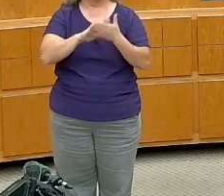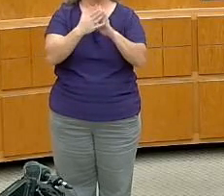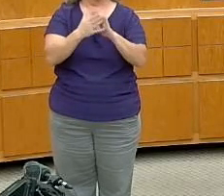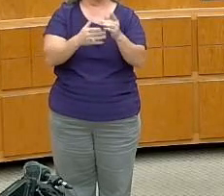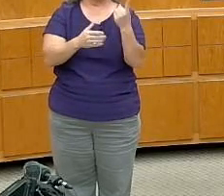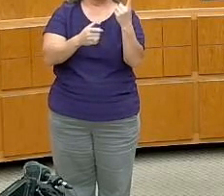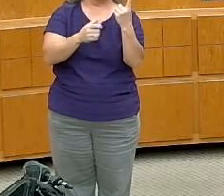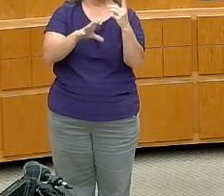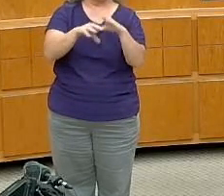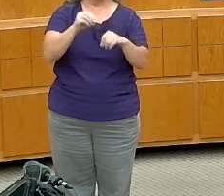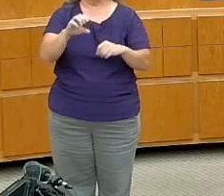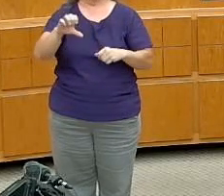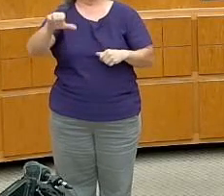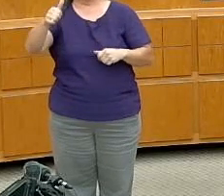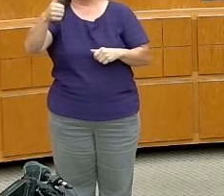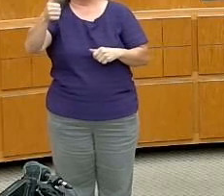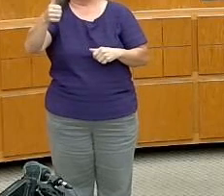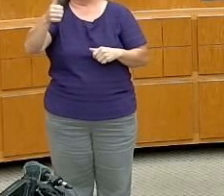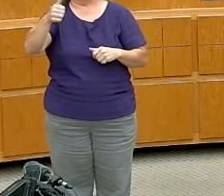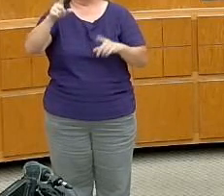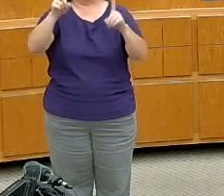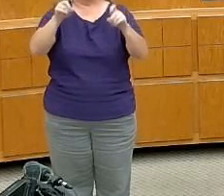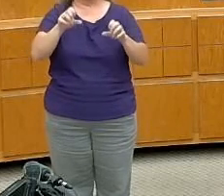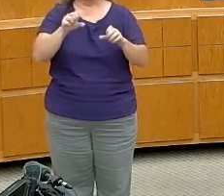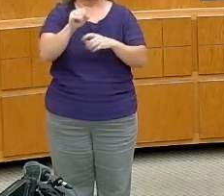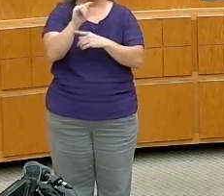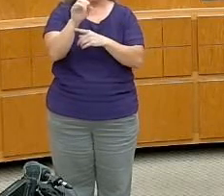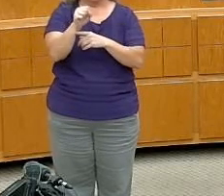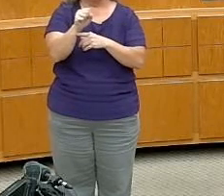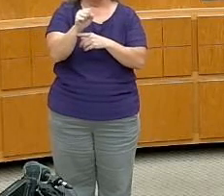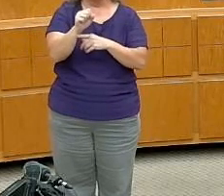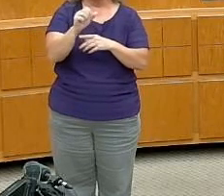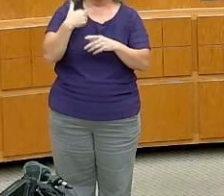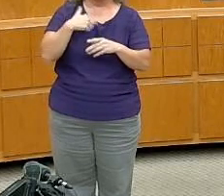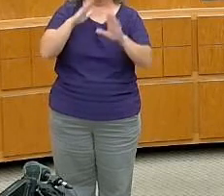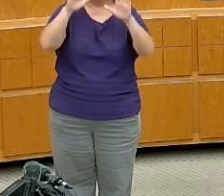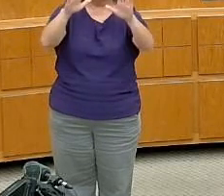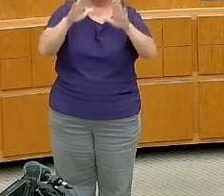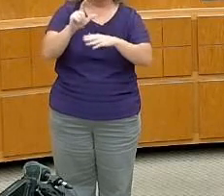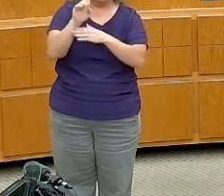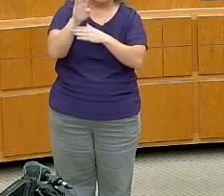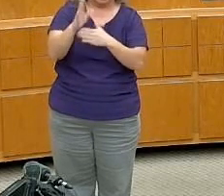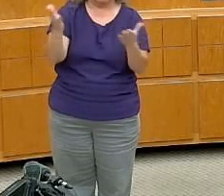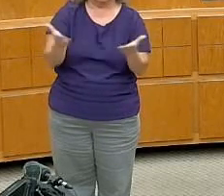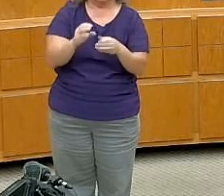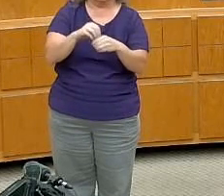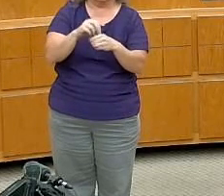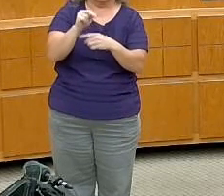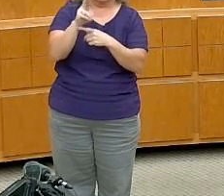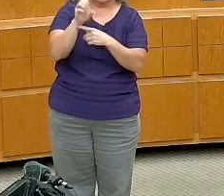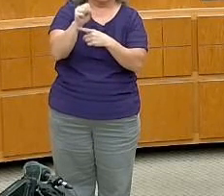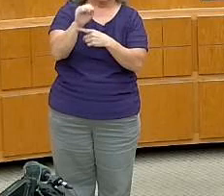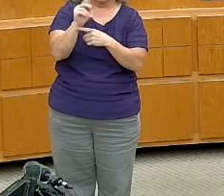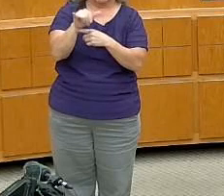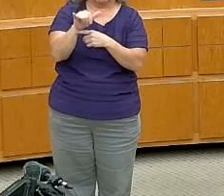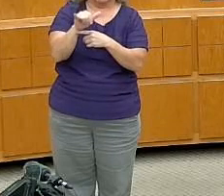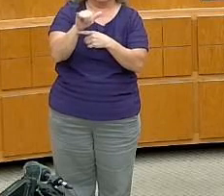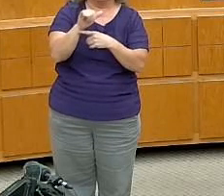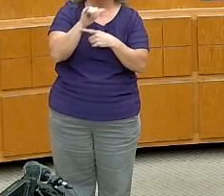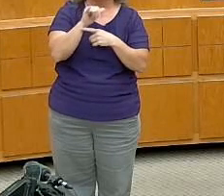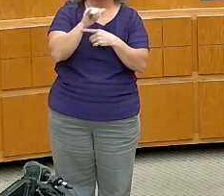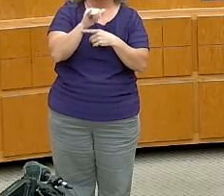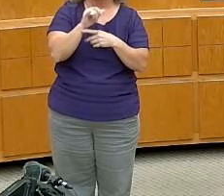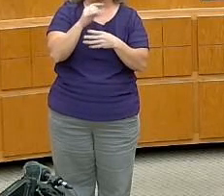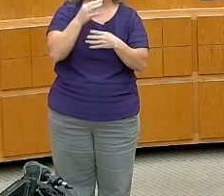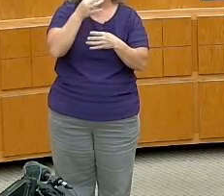have this biological lab here in Nueces County. And although it didn't happen right away, very soon in the month